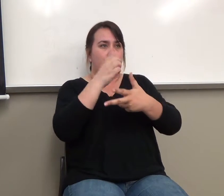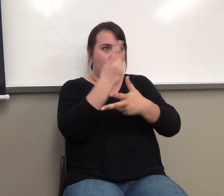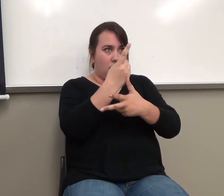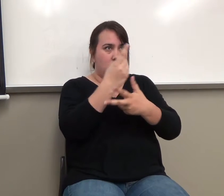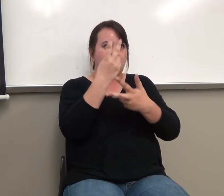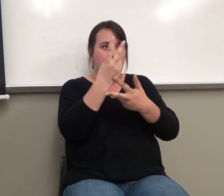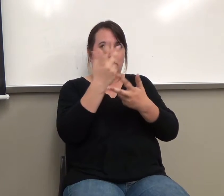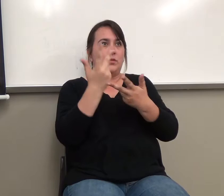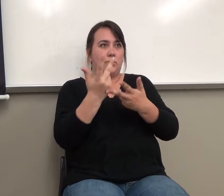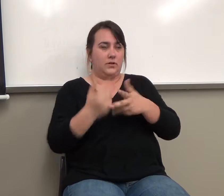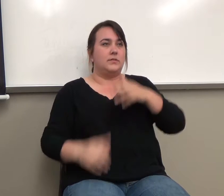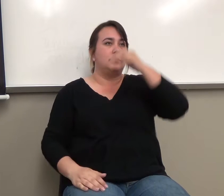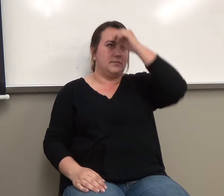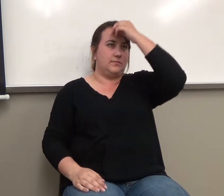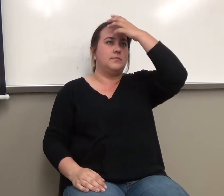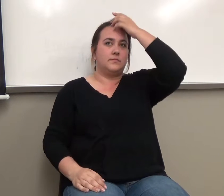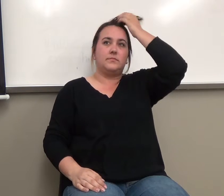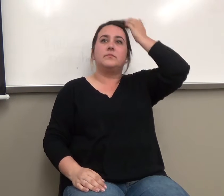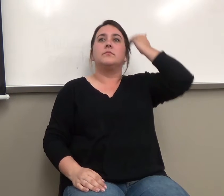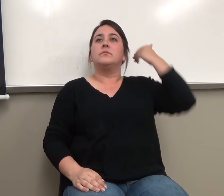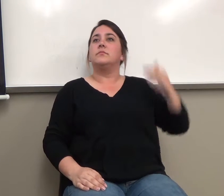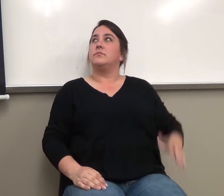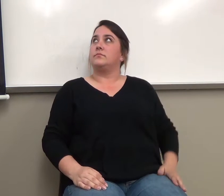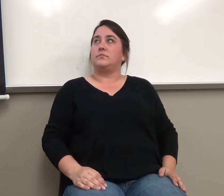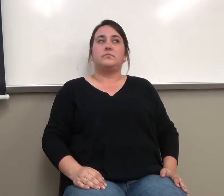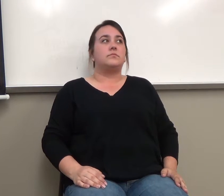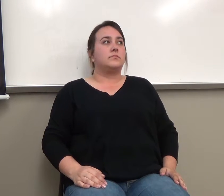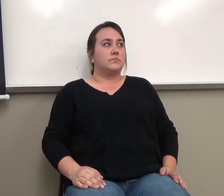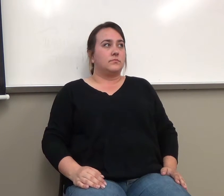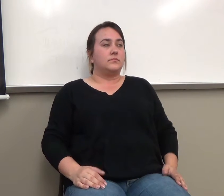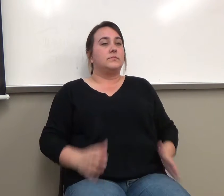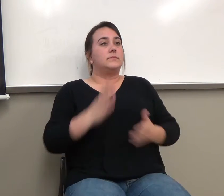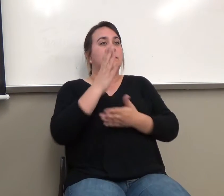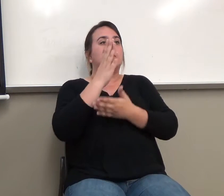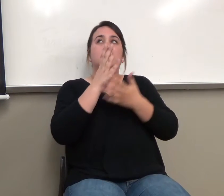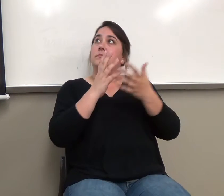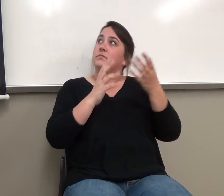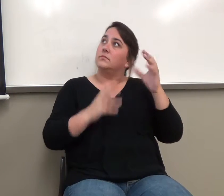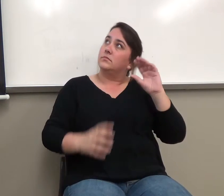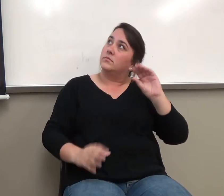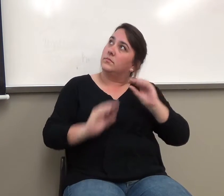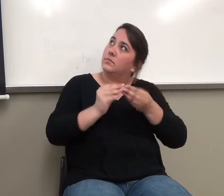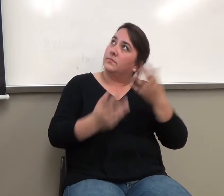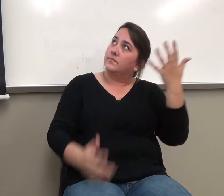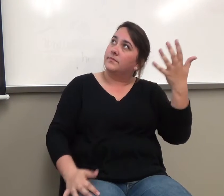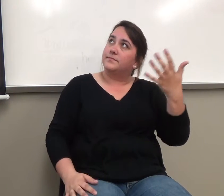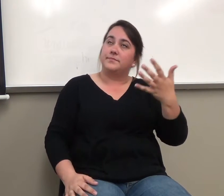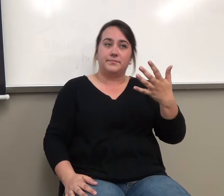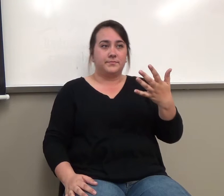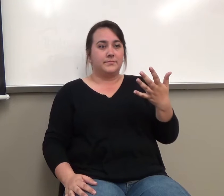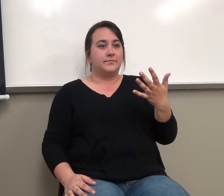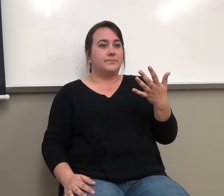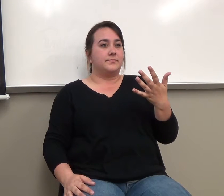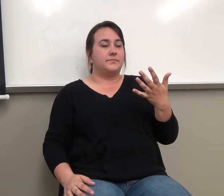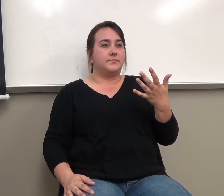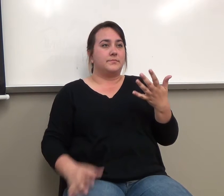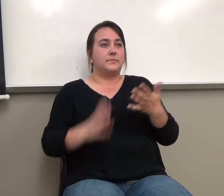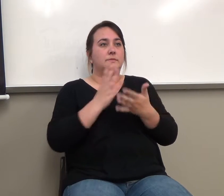Introduction, right? Okay, some writers use strange tricks to overcome writer's block